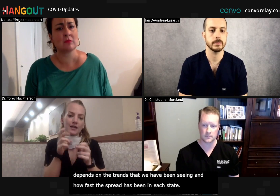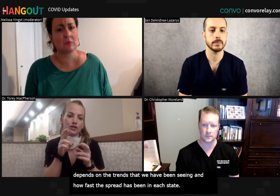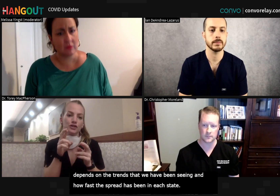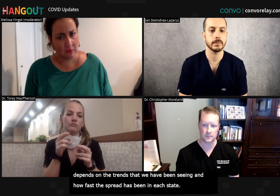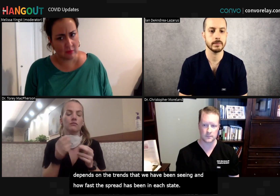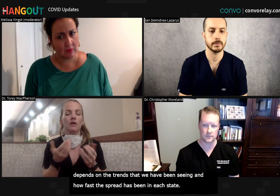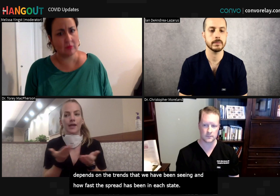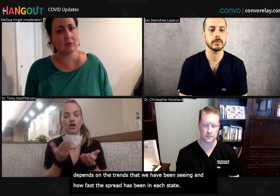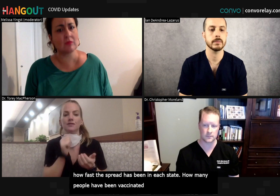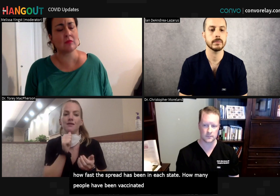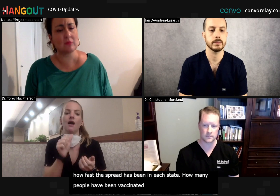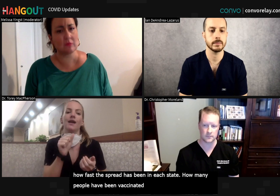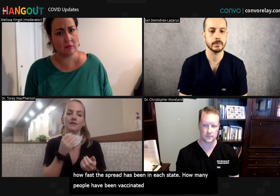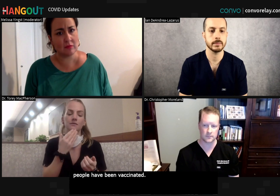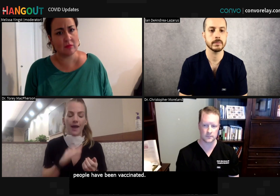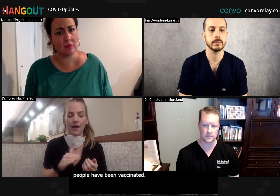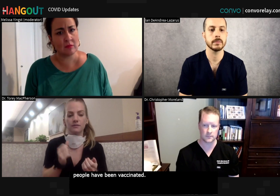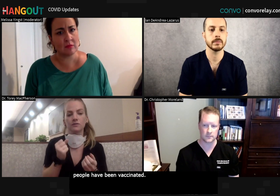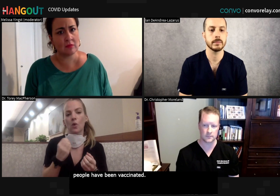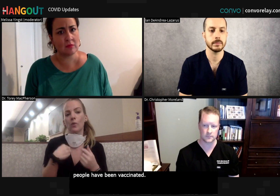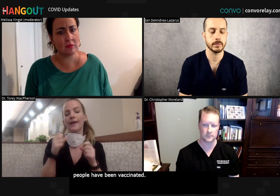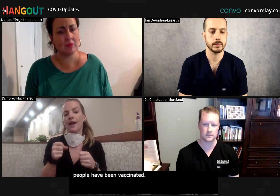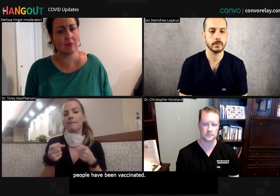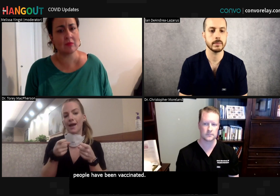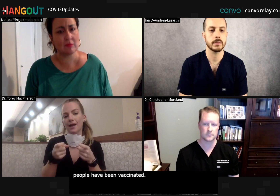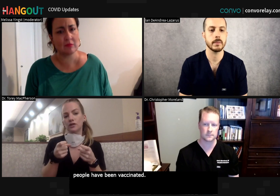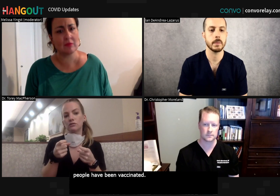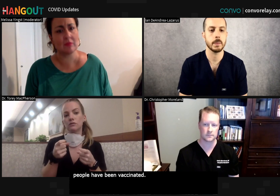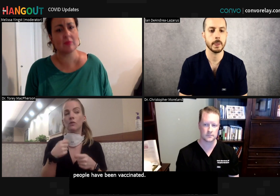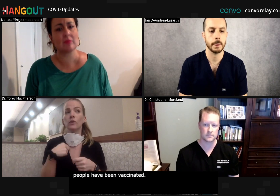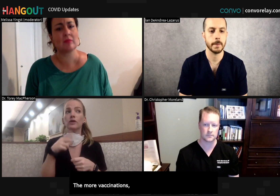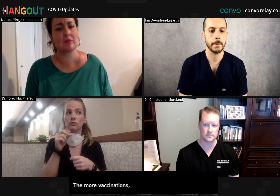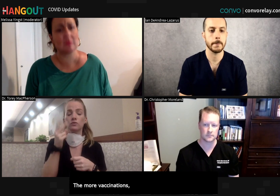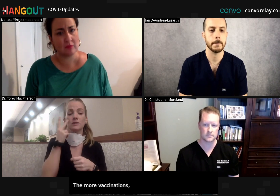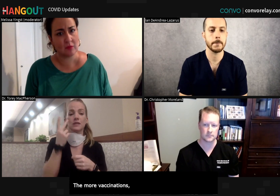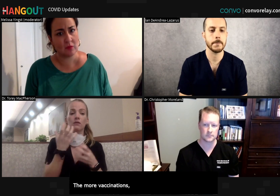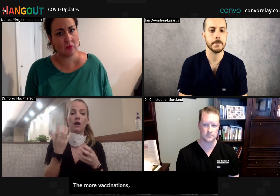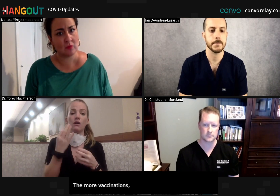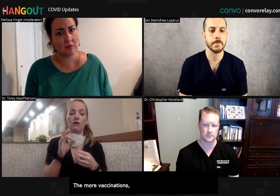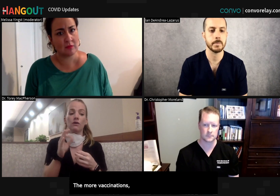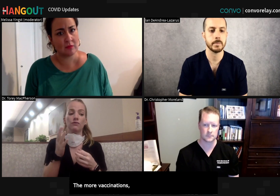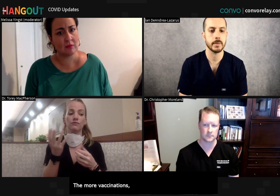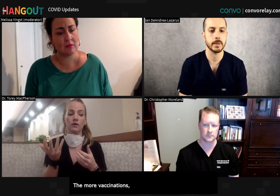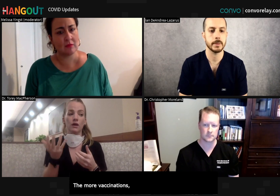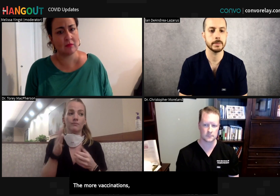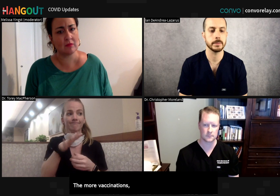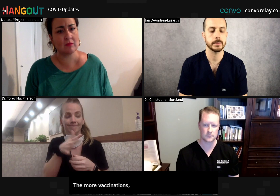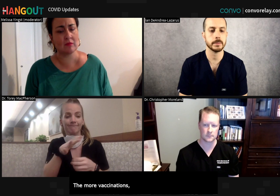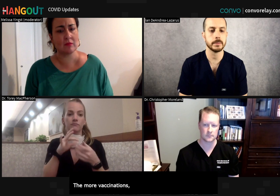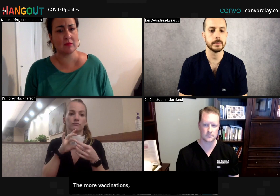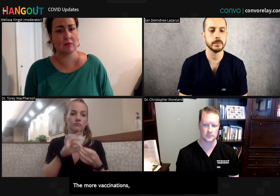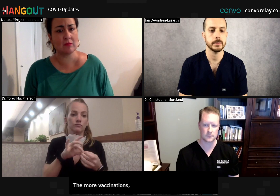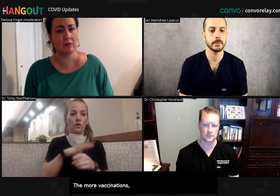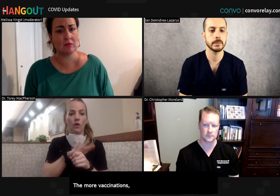more vaccinations, it's the less we see the infection rate, and we're not seeing it too bad